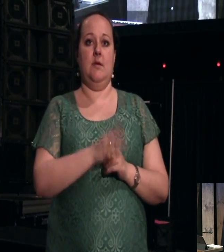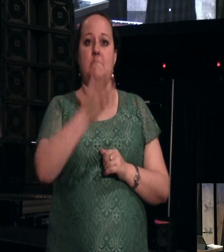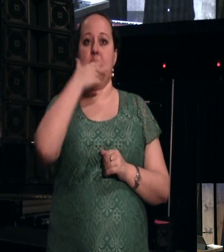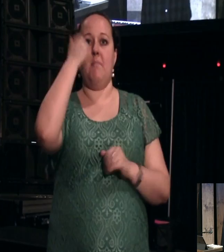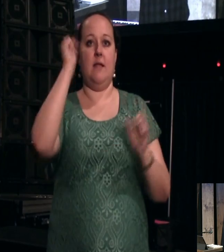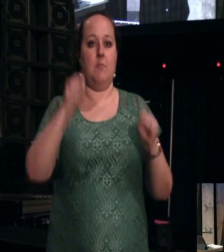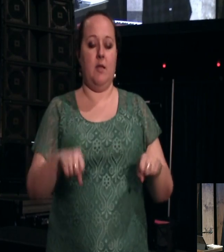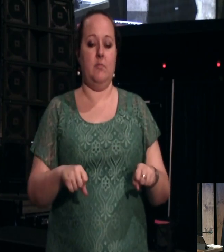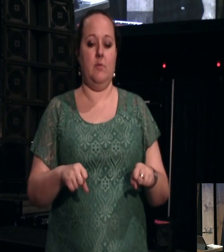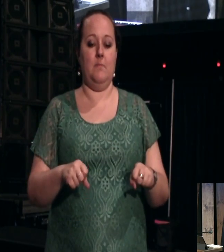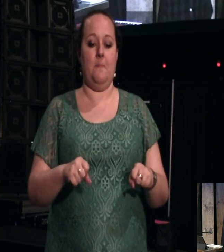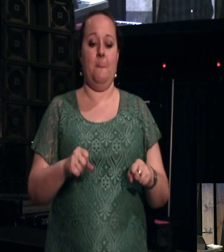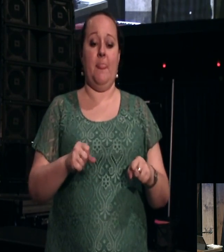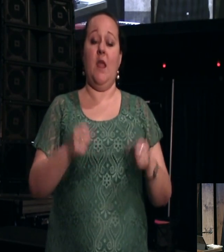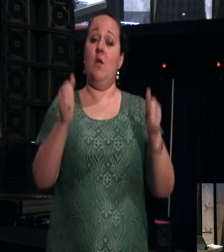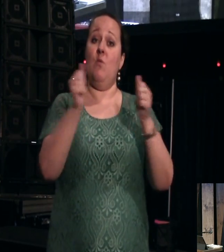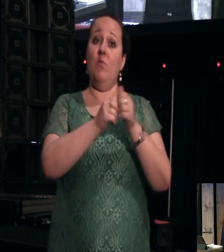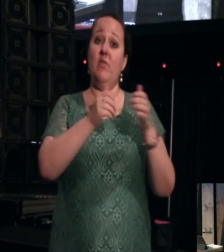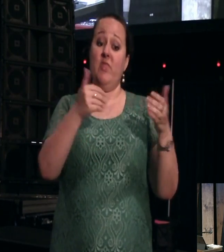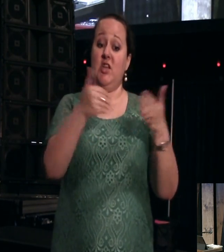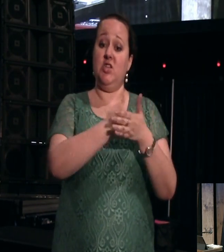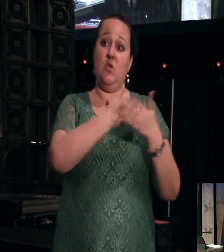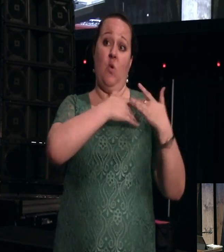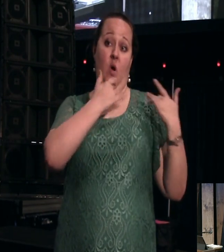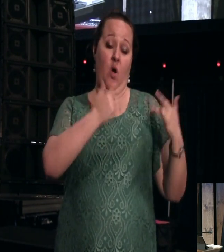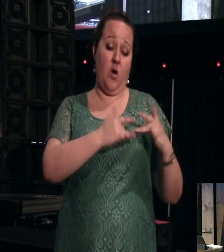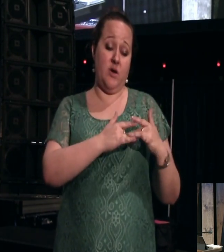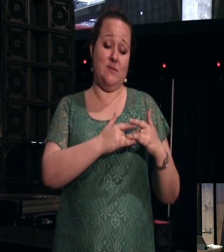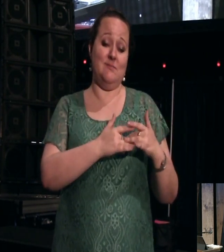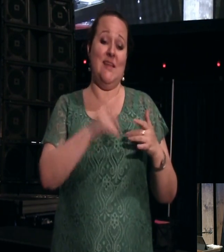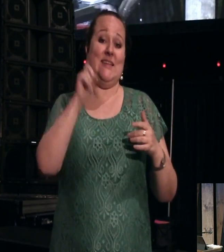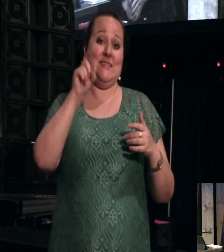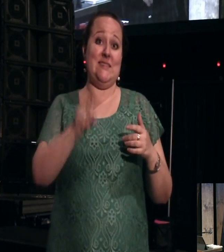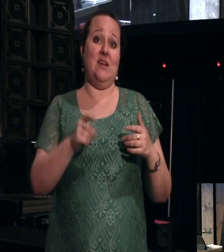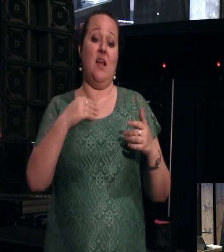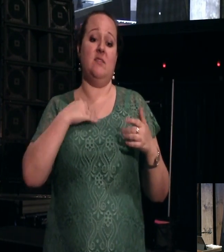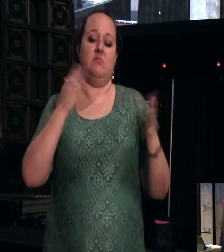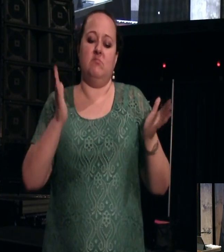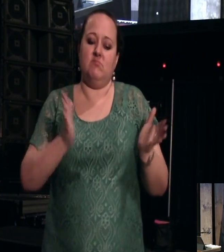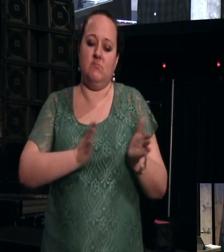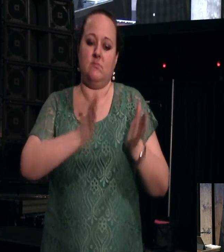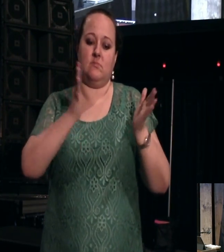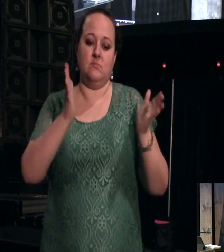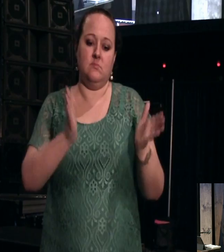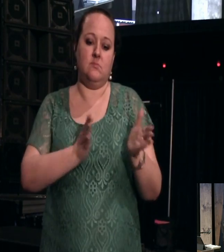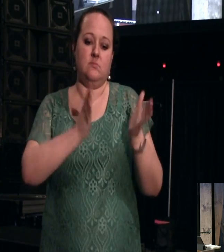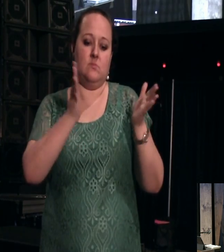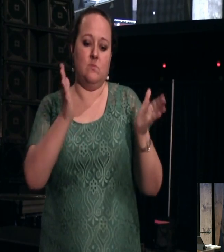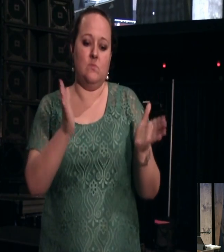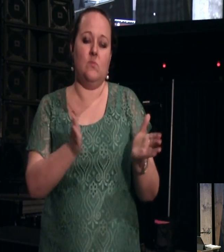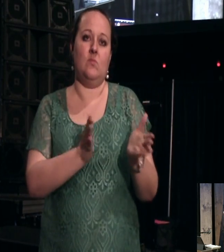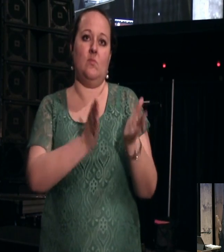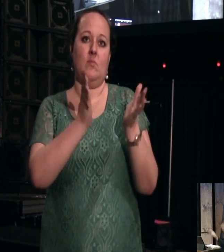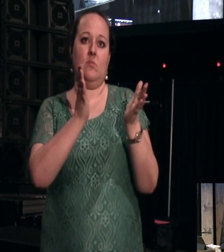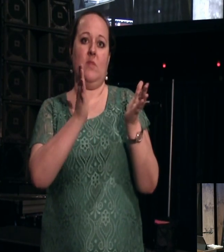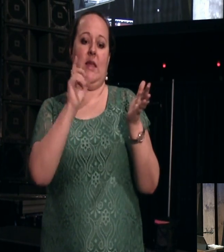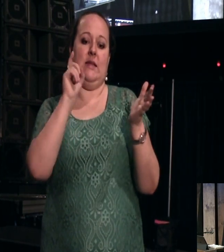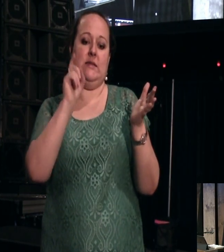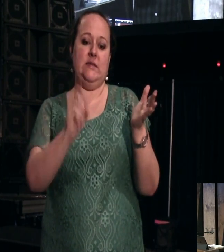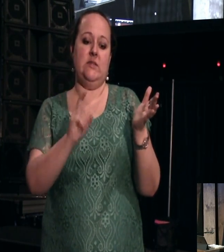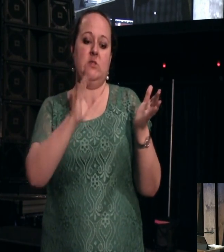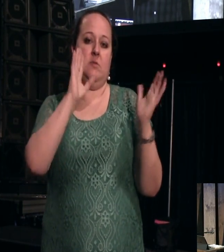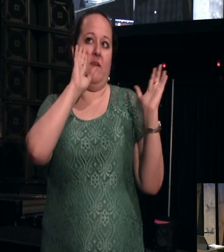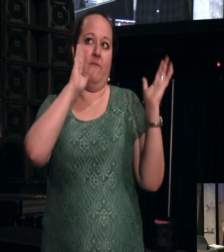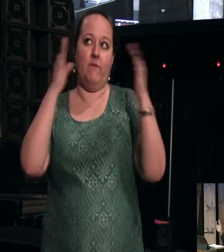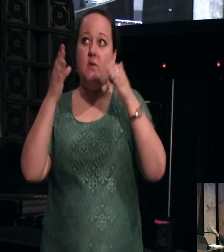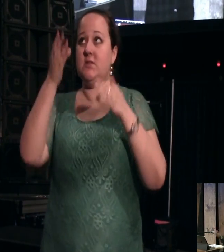maximized. But even when Christ gives you a new heart, this new heart has to constantly be